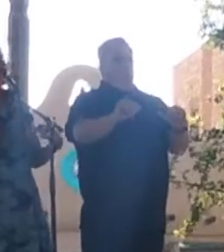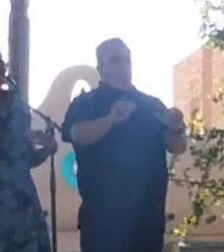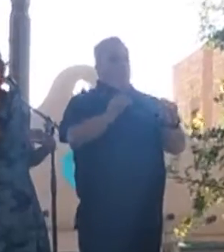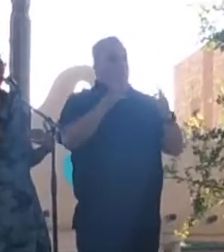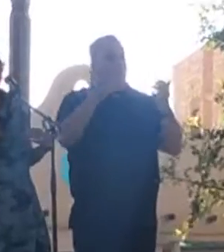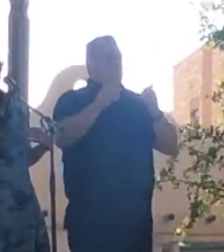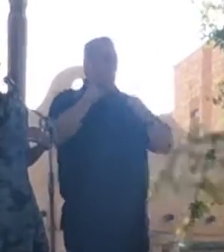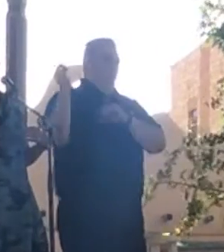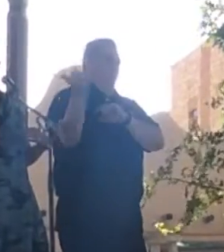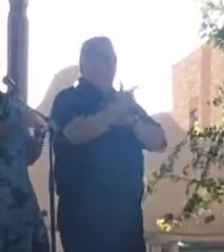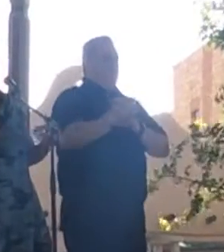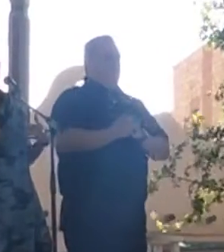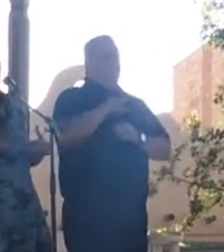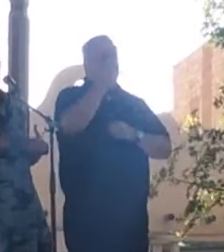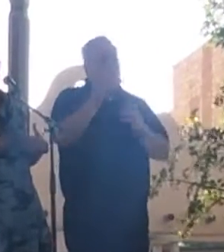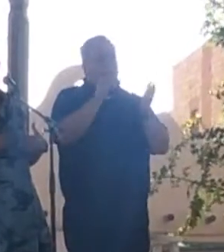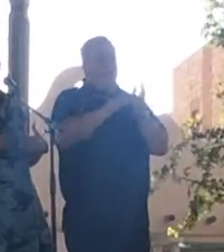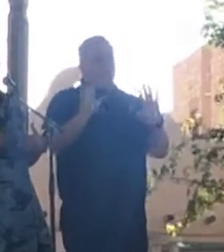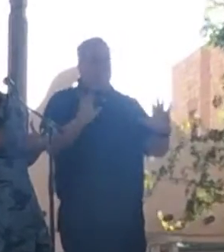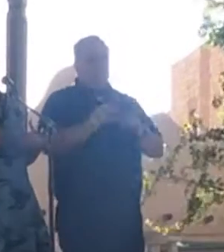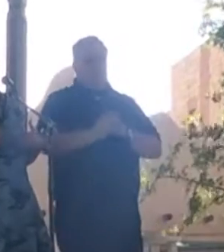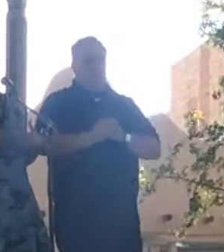all of us. Because again,